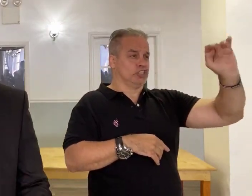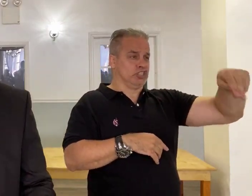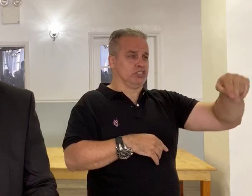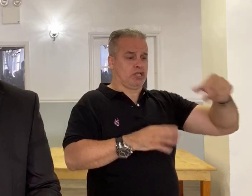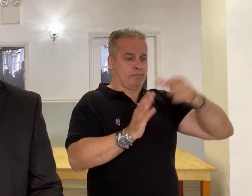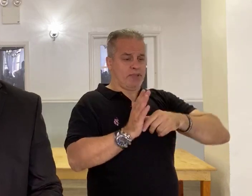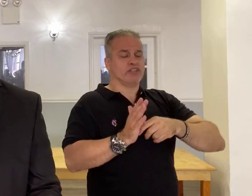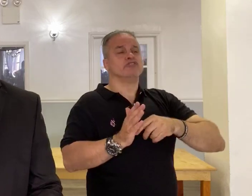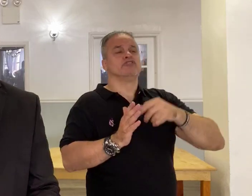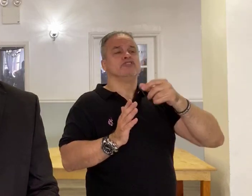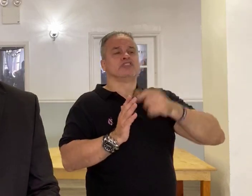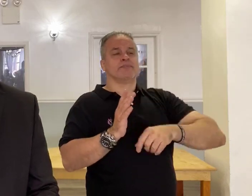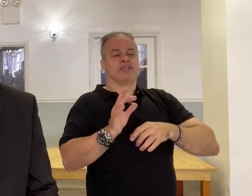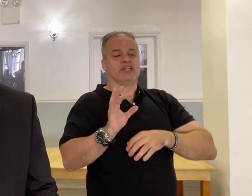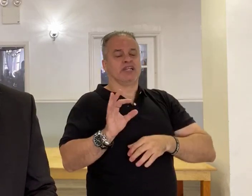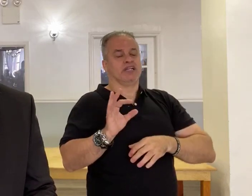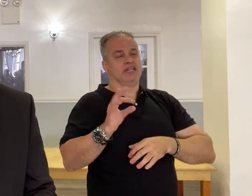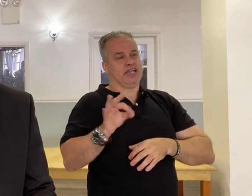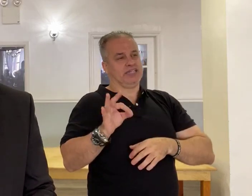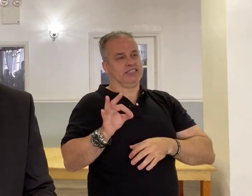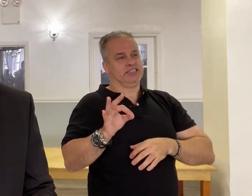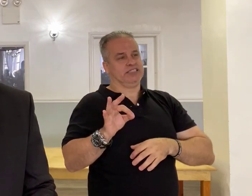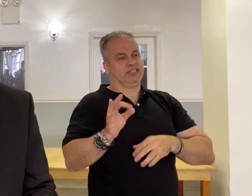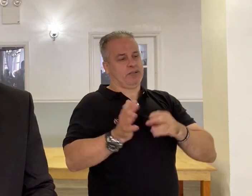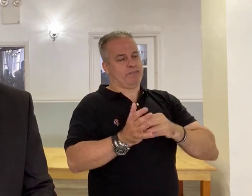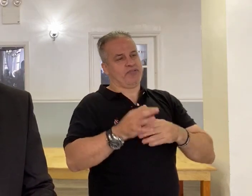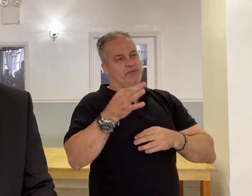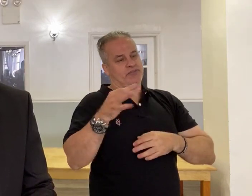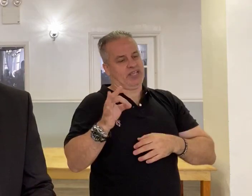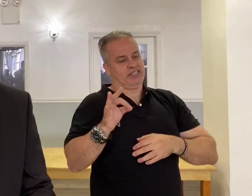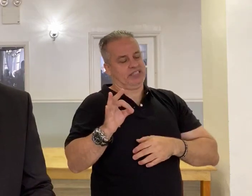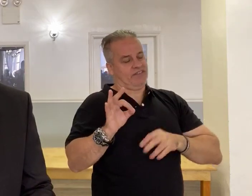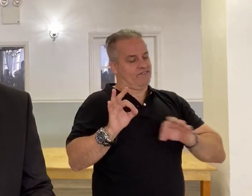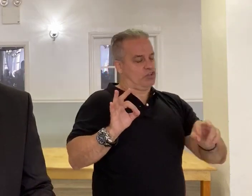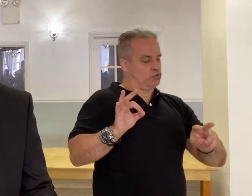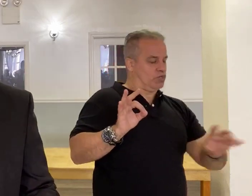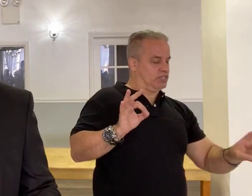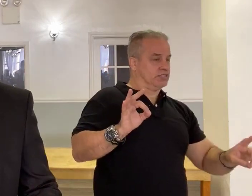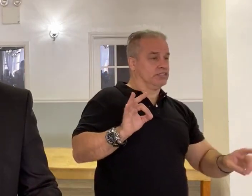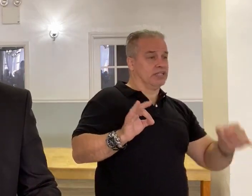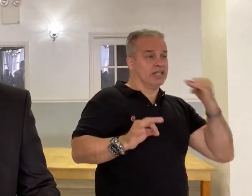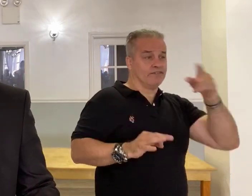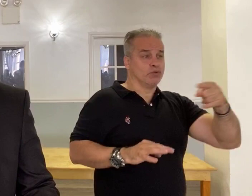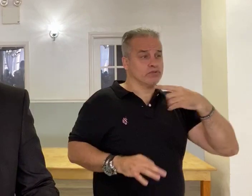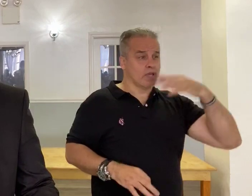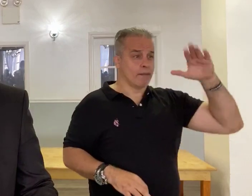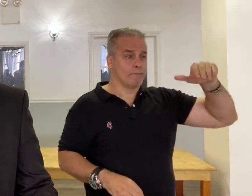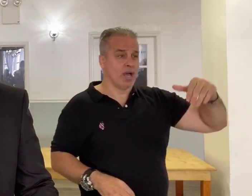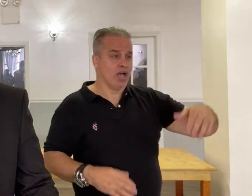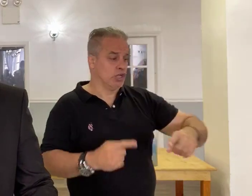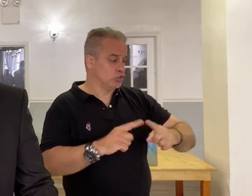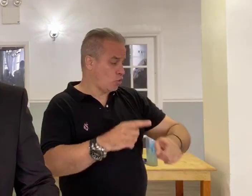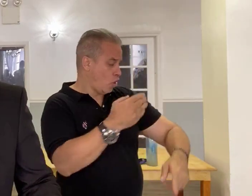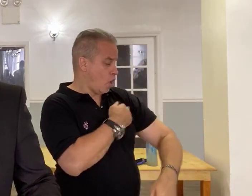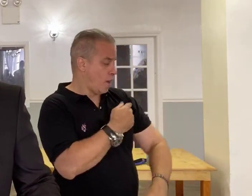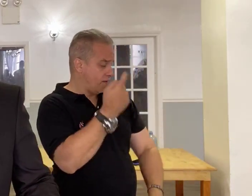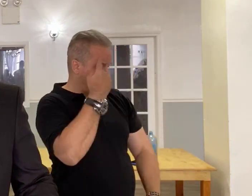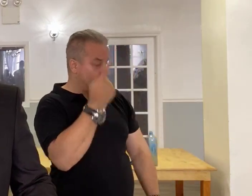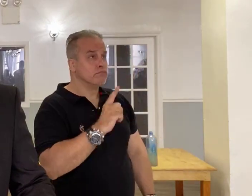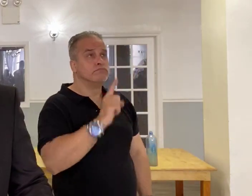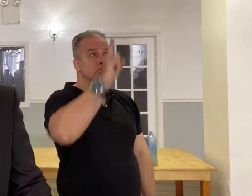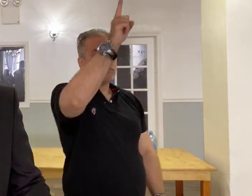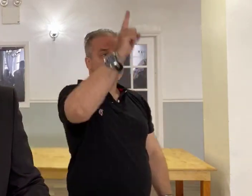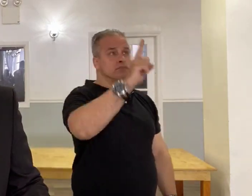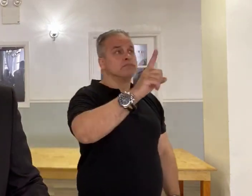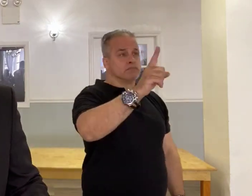verse 28. In the regeneration. You said goodbye to an arm, and God